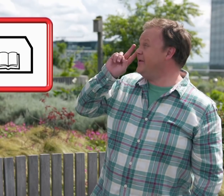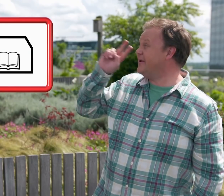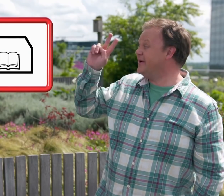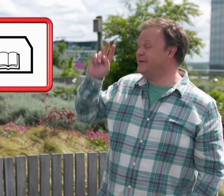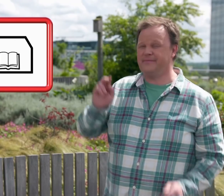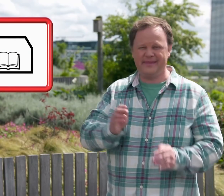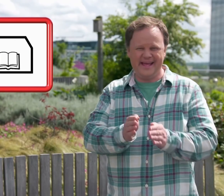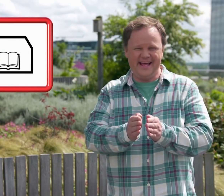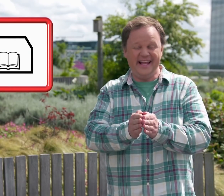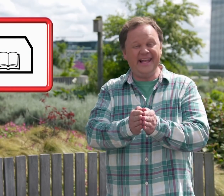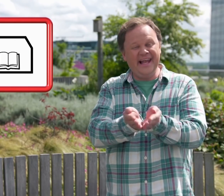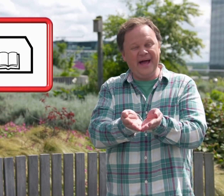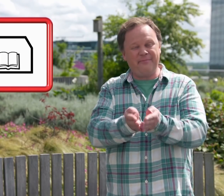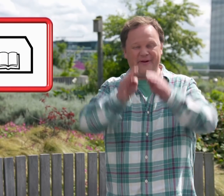Look, library.